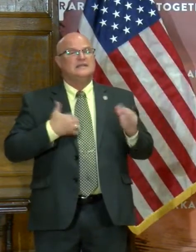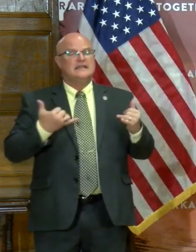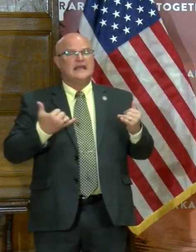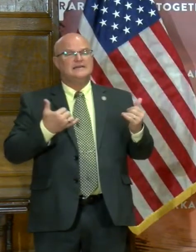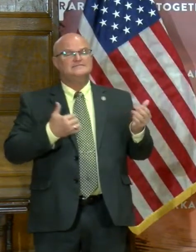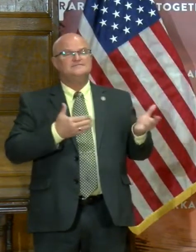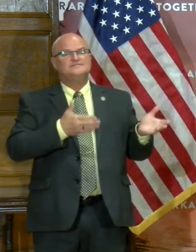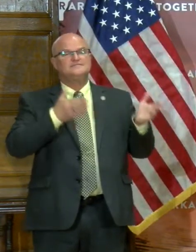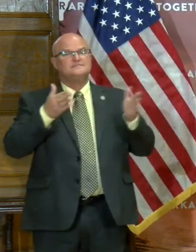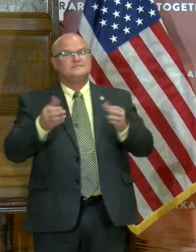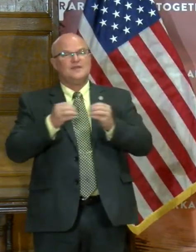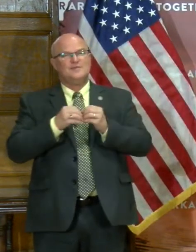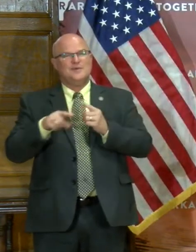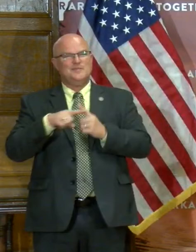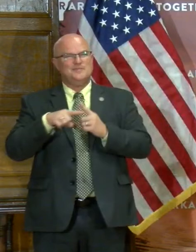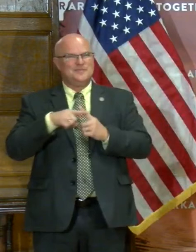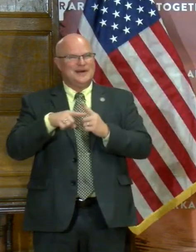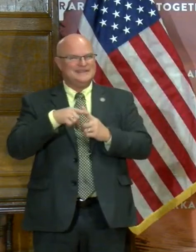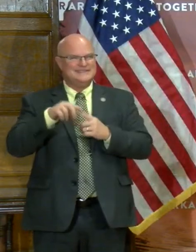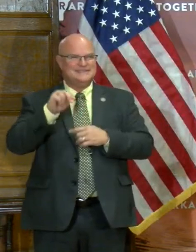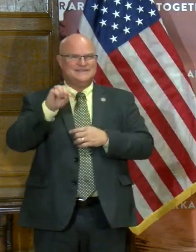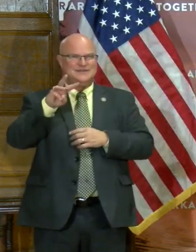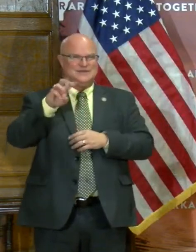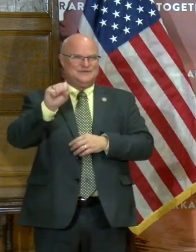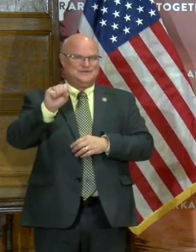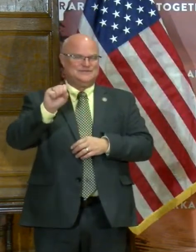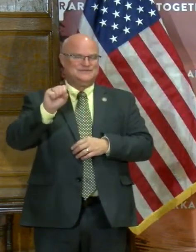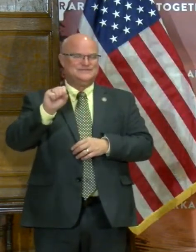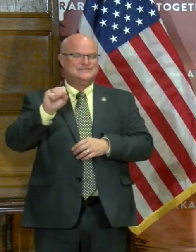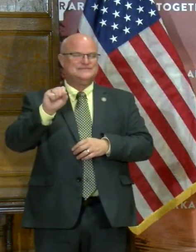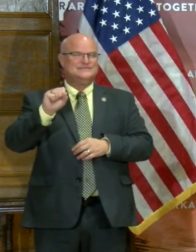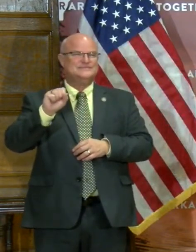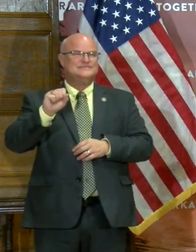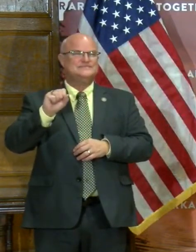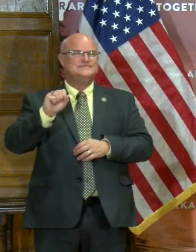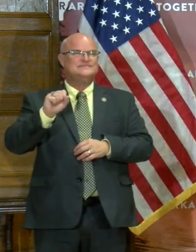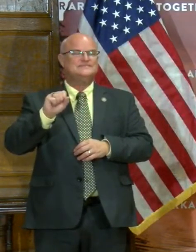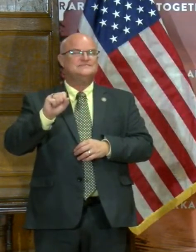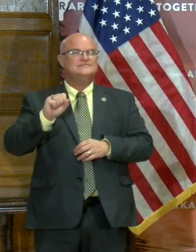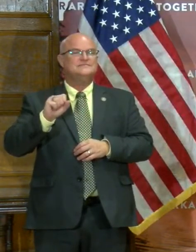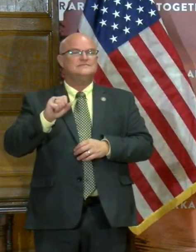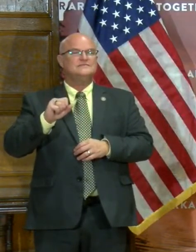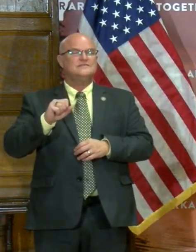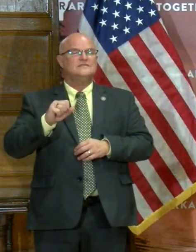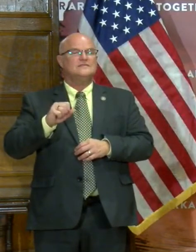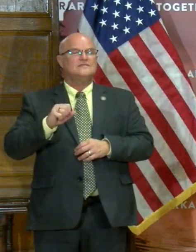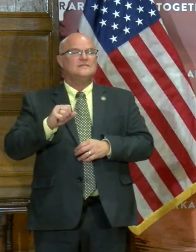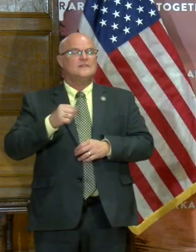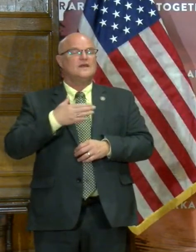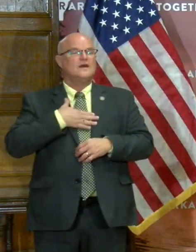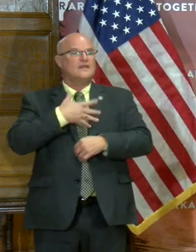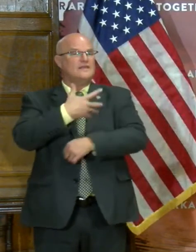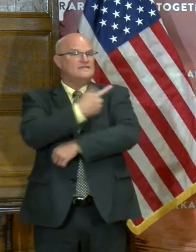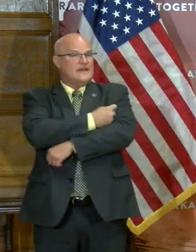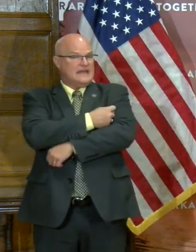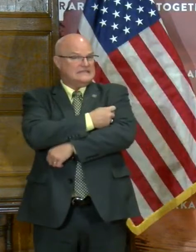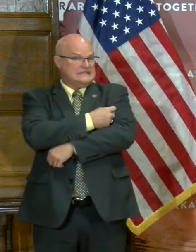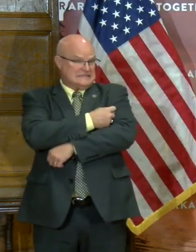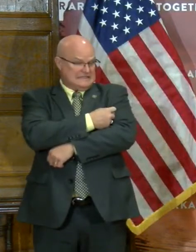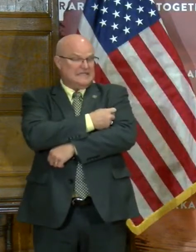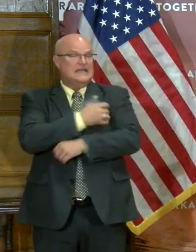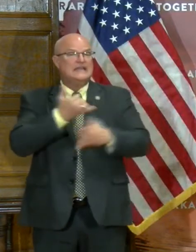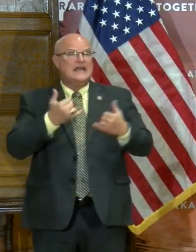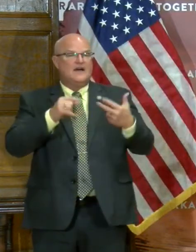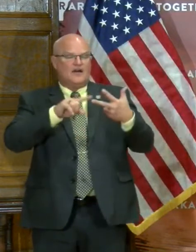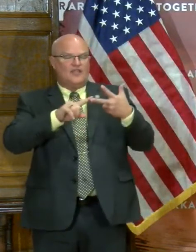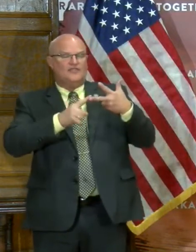this to some more positive news, if I can, and that is on the vaccine front. There is now a